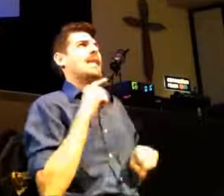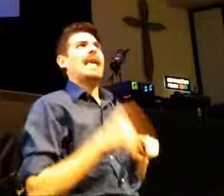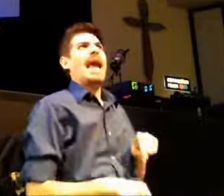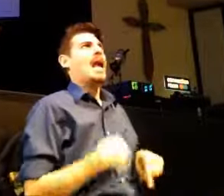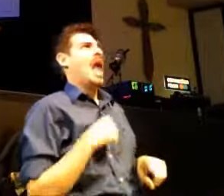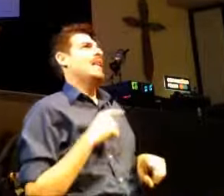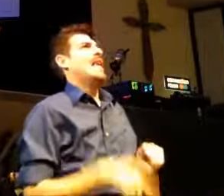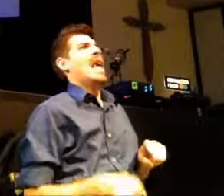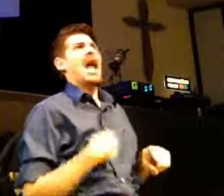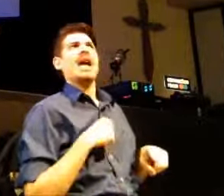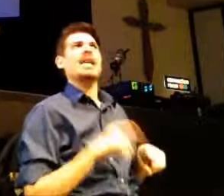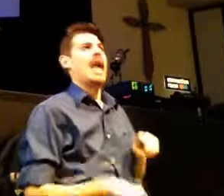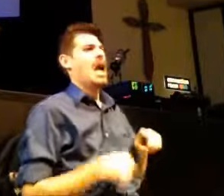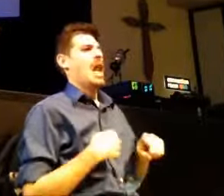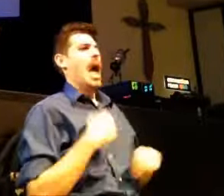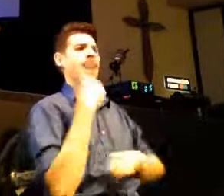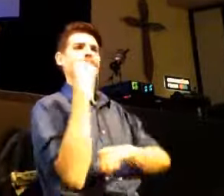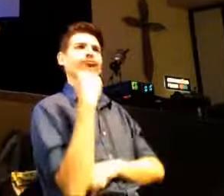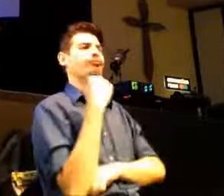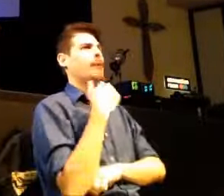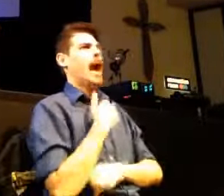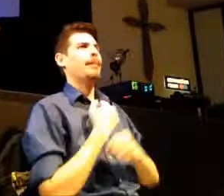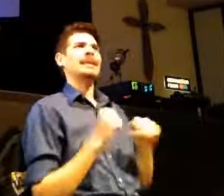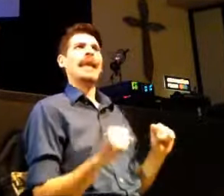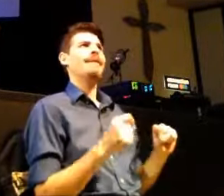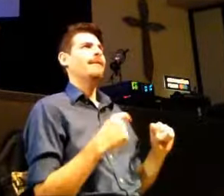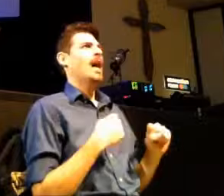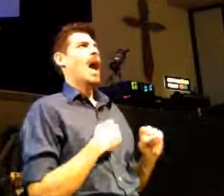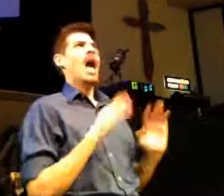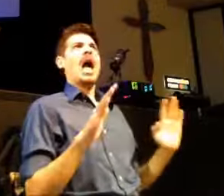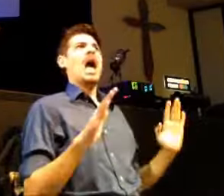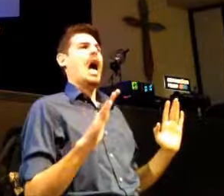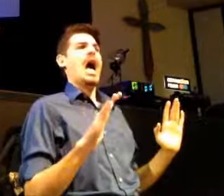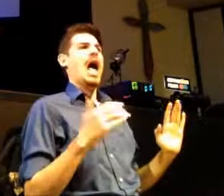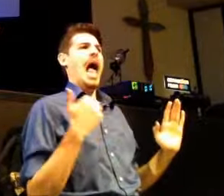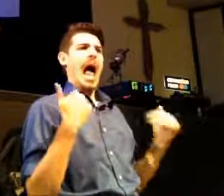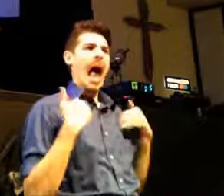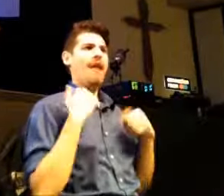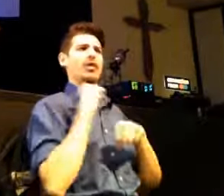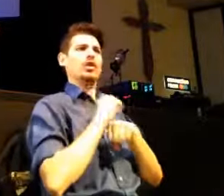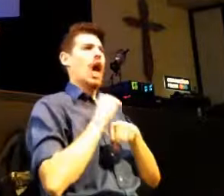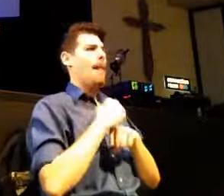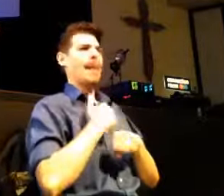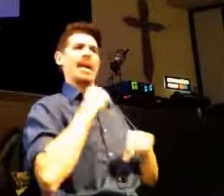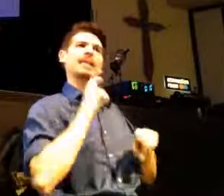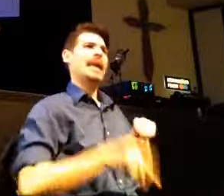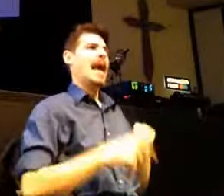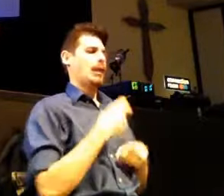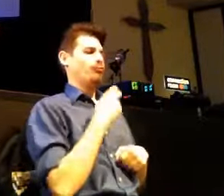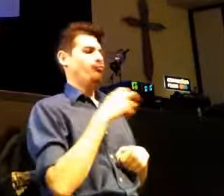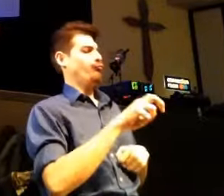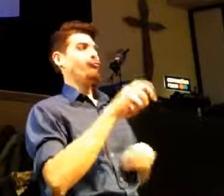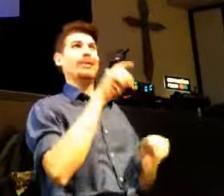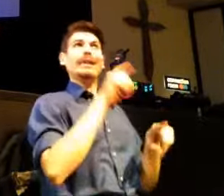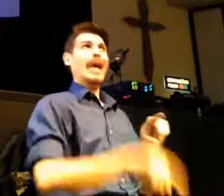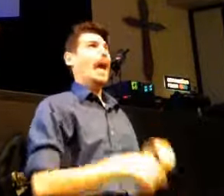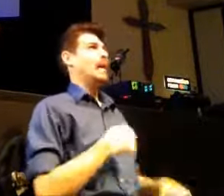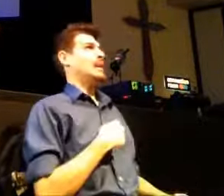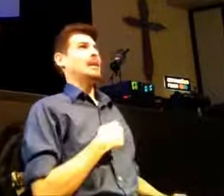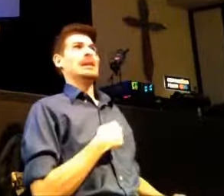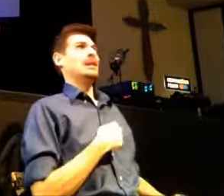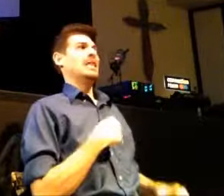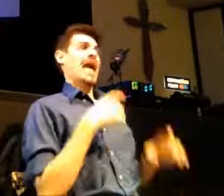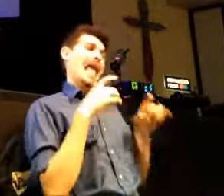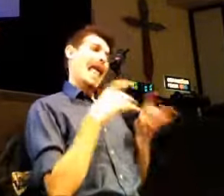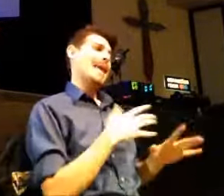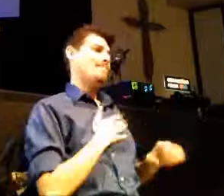this secure job now, and I've always been terrified of this notion of being financially unstable, and this is the secure job. I hate this job.